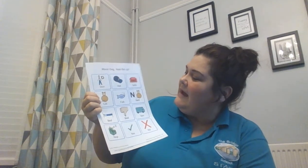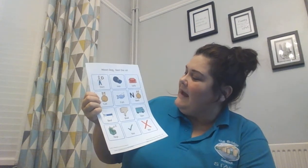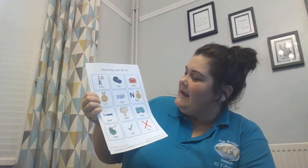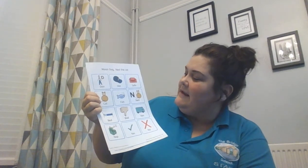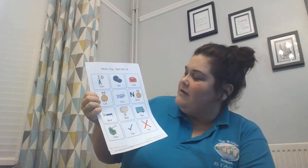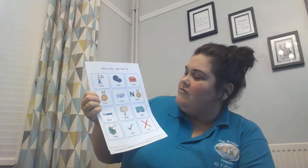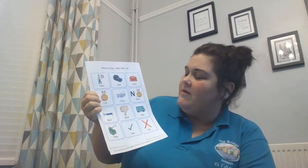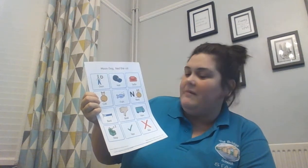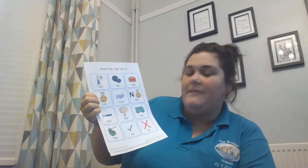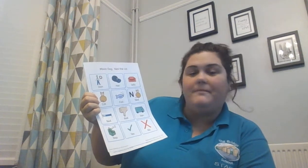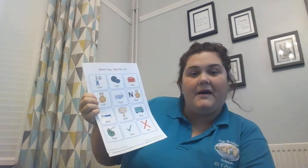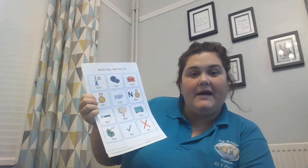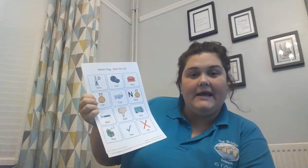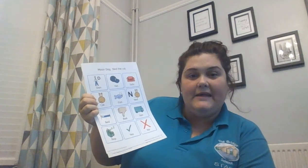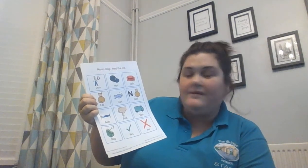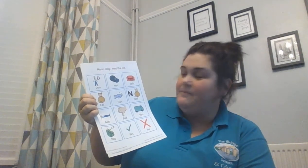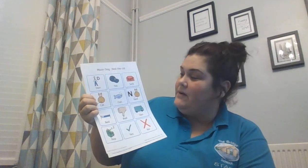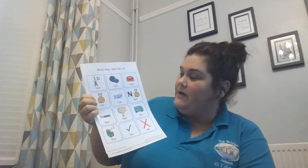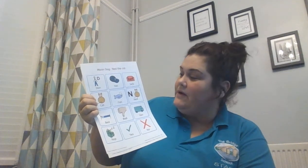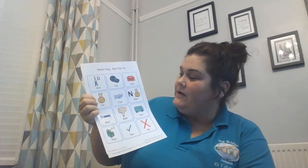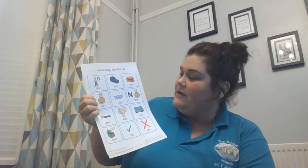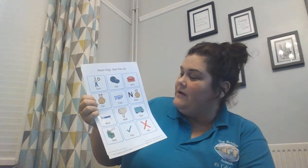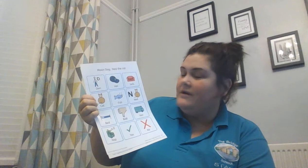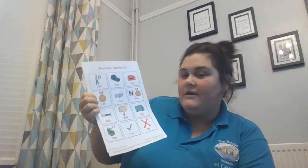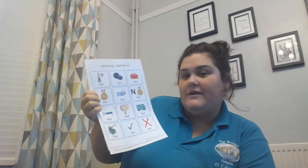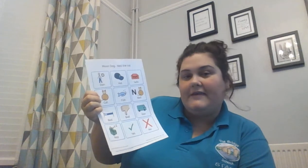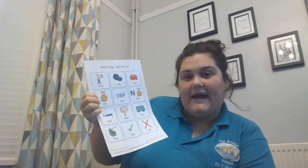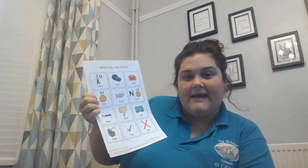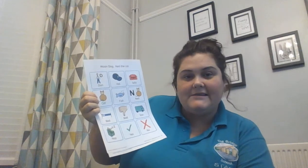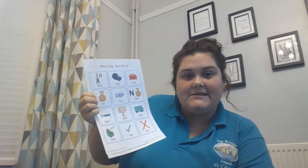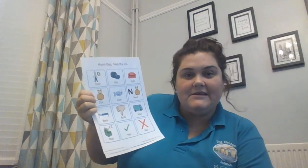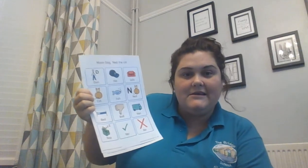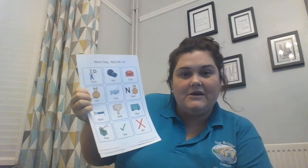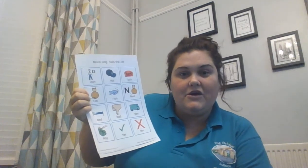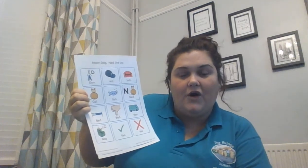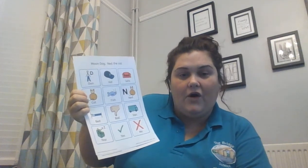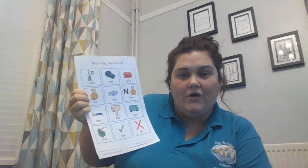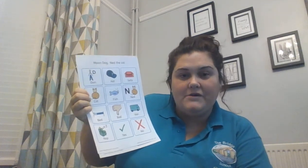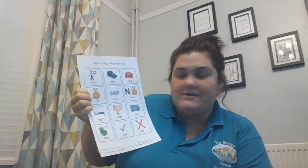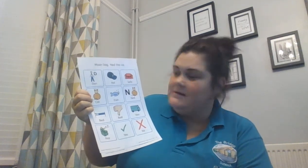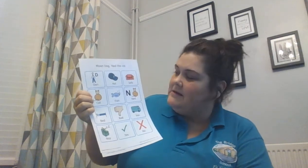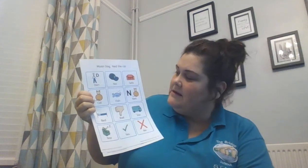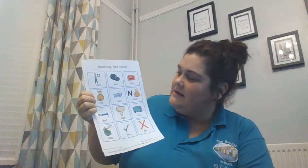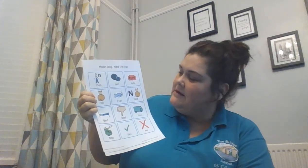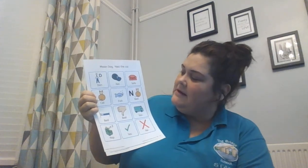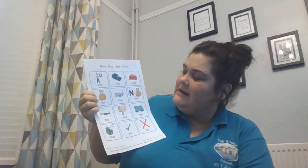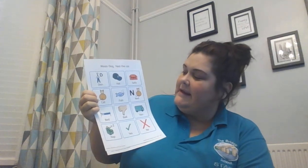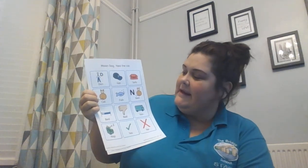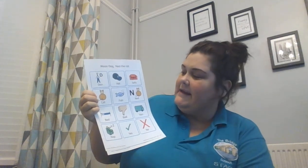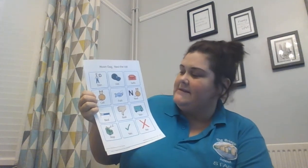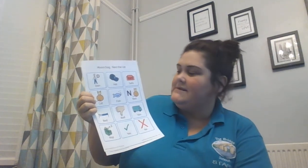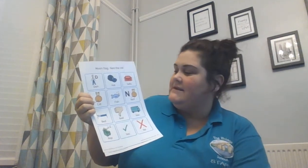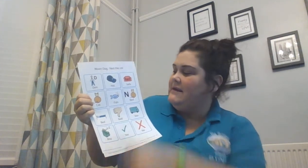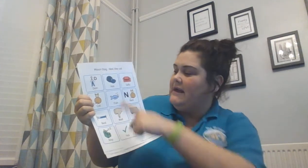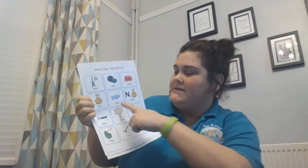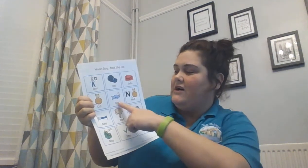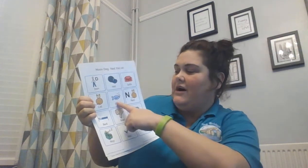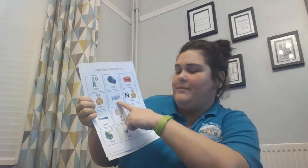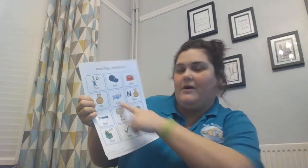Okay, remember in the book that cod is a type